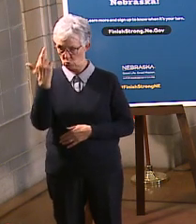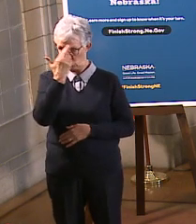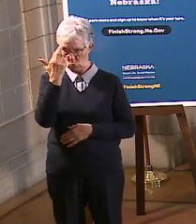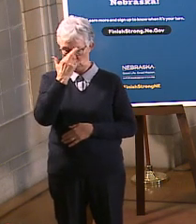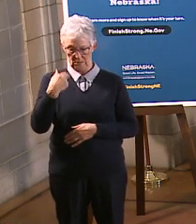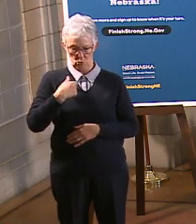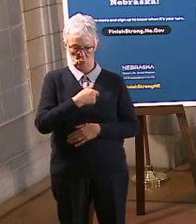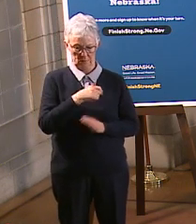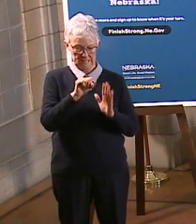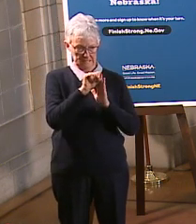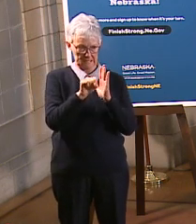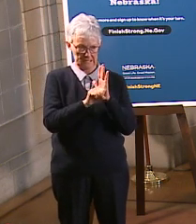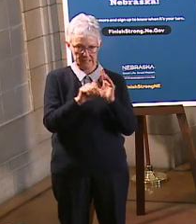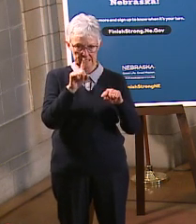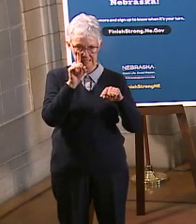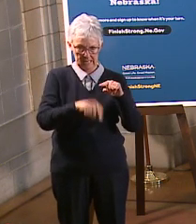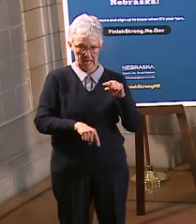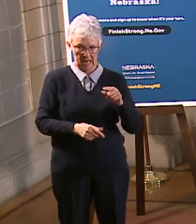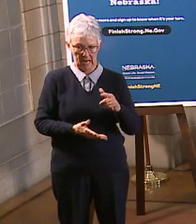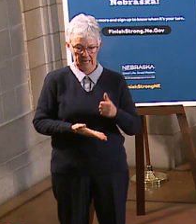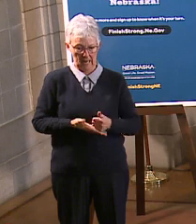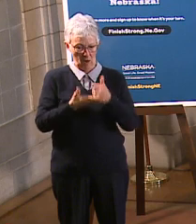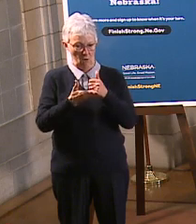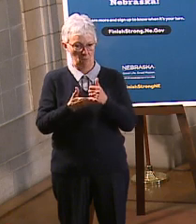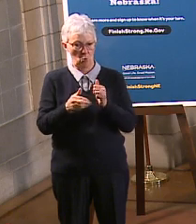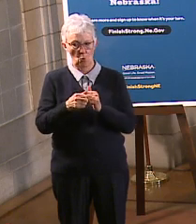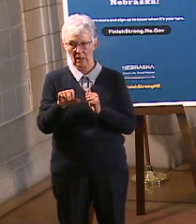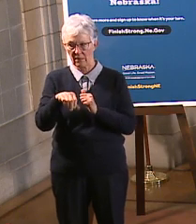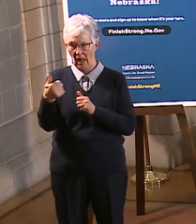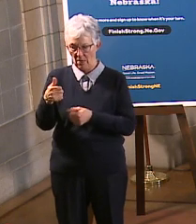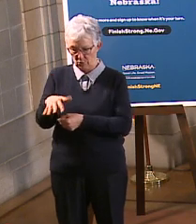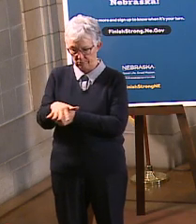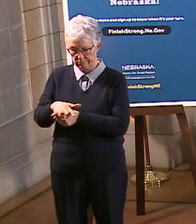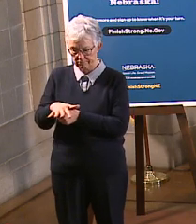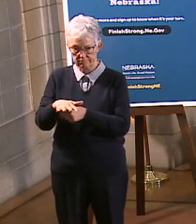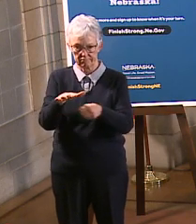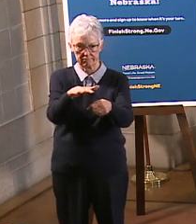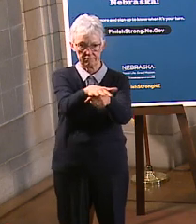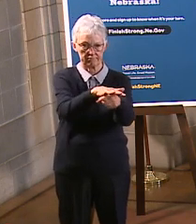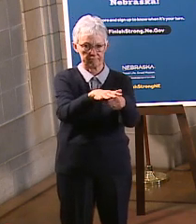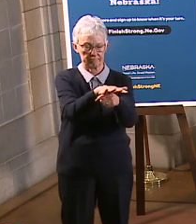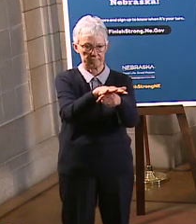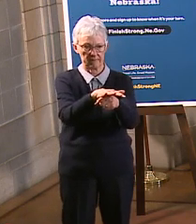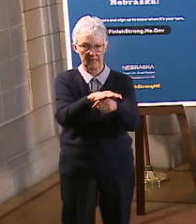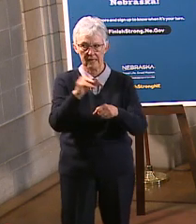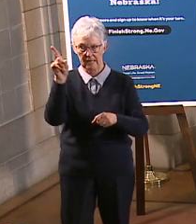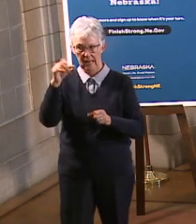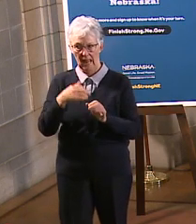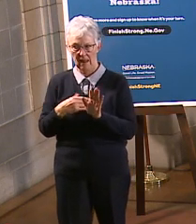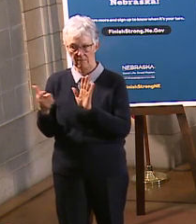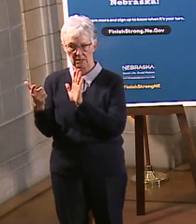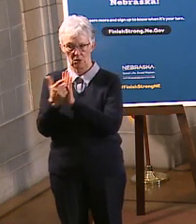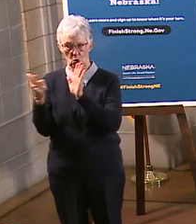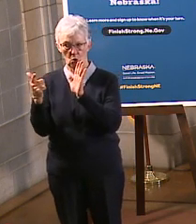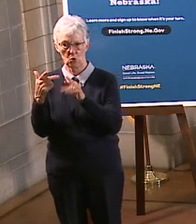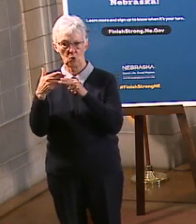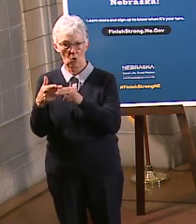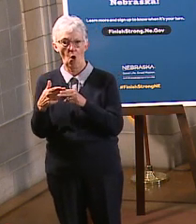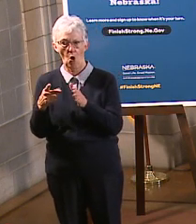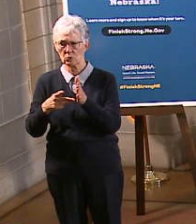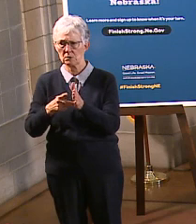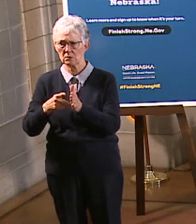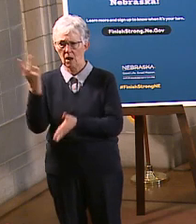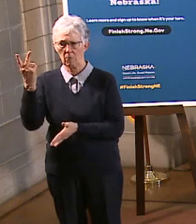the state, assist with the other jurisdictions at this time is that there's a prohibition regarding double dipping. And